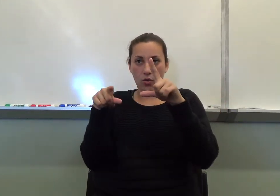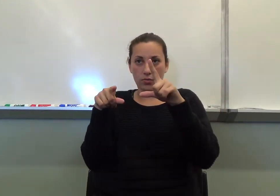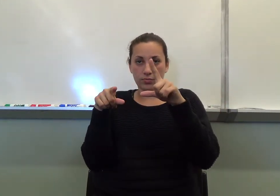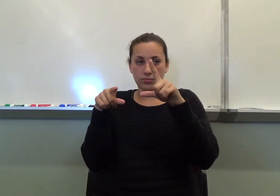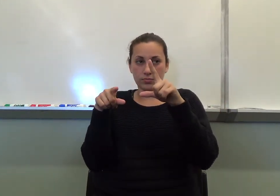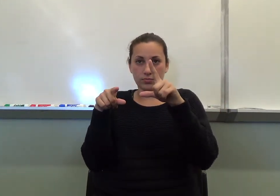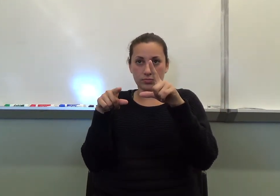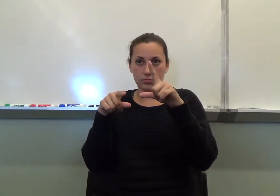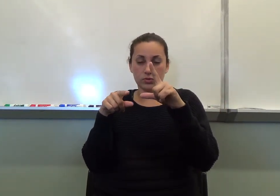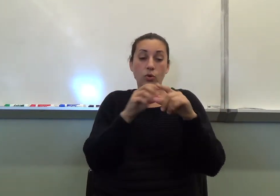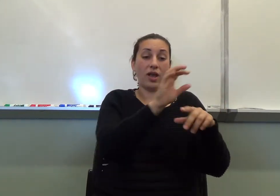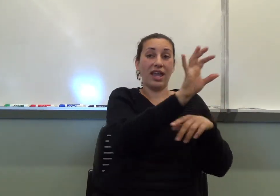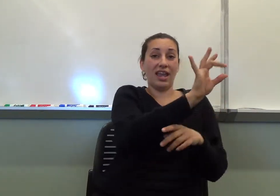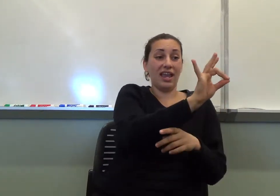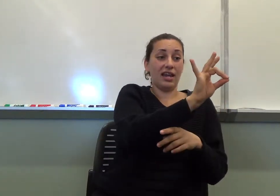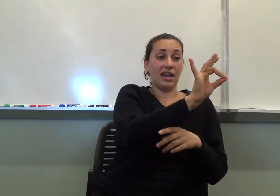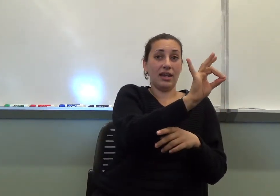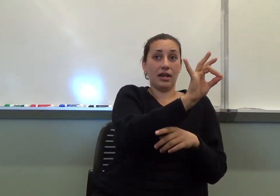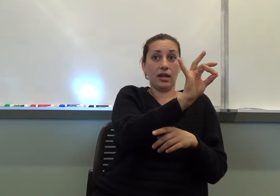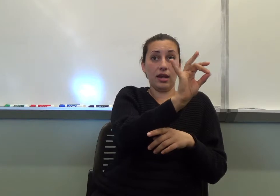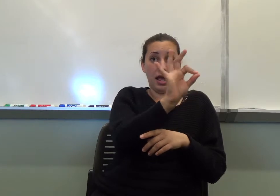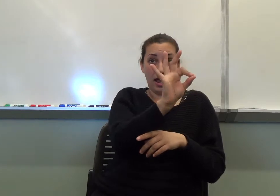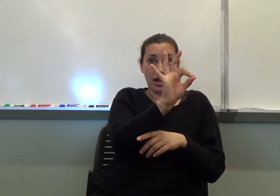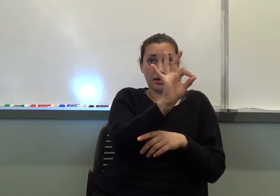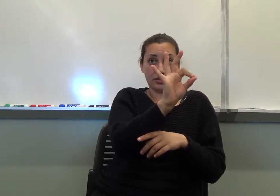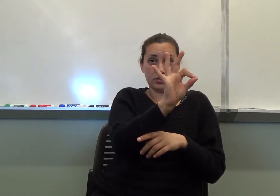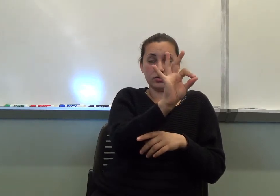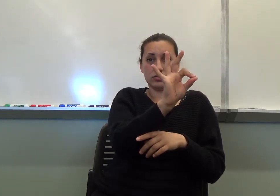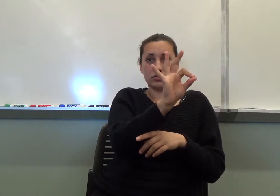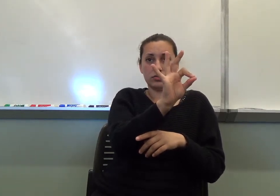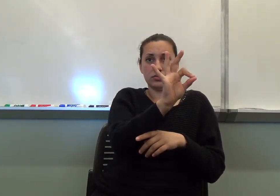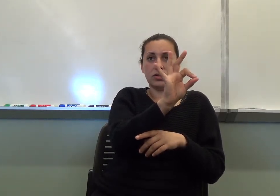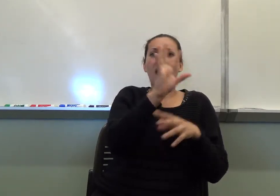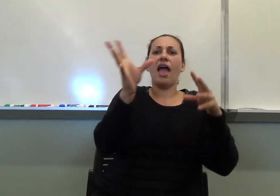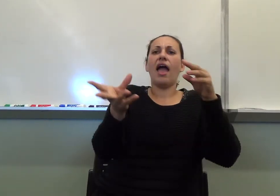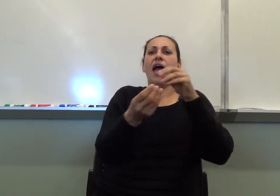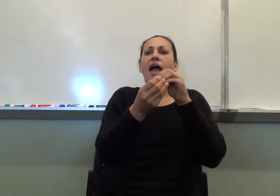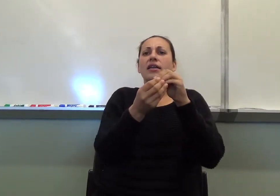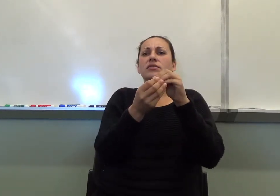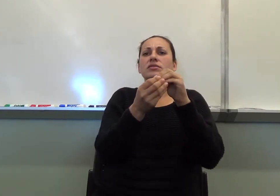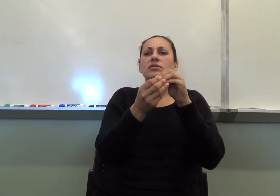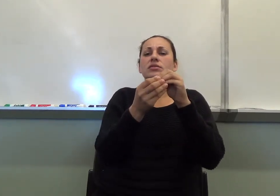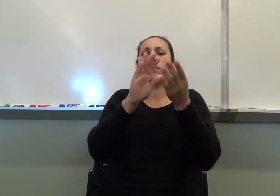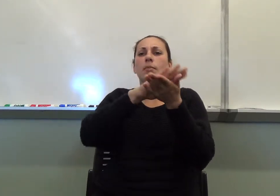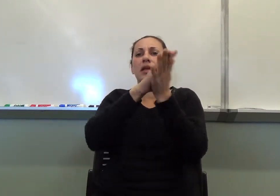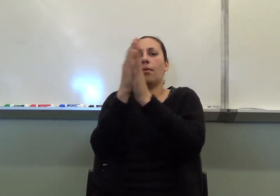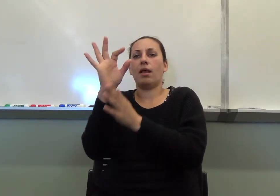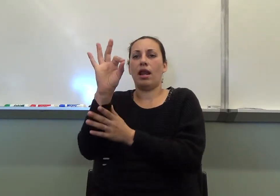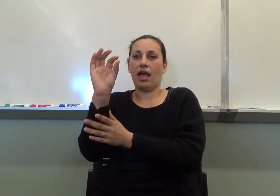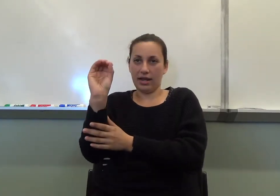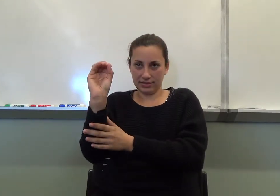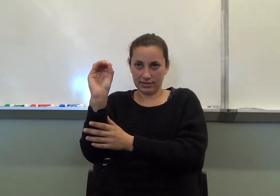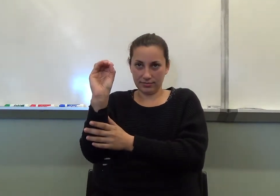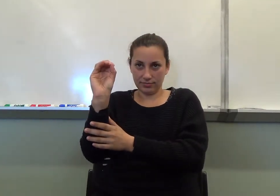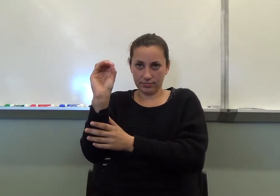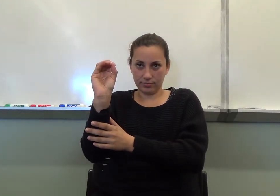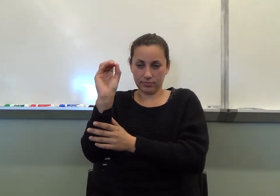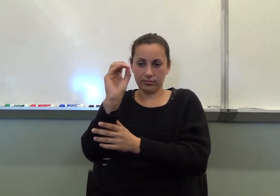89 degrees. Because the two of them have to add up to 90. That's the idea. And the others, 8.1. Yeah, where was